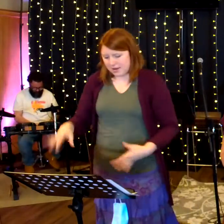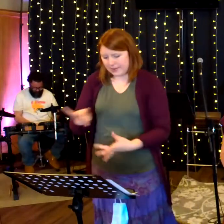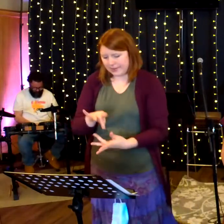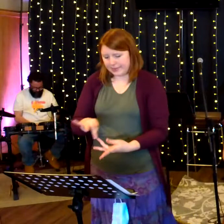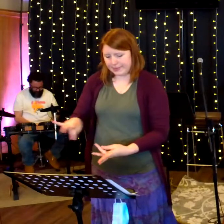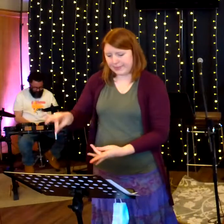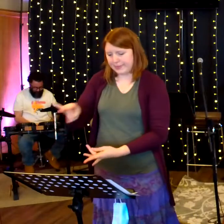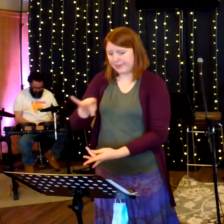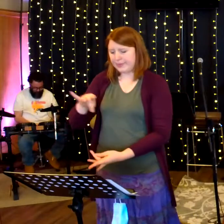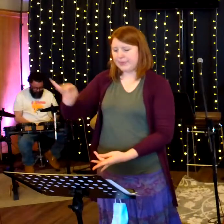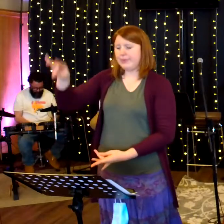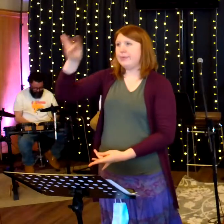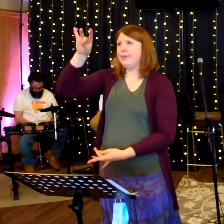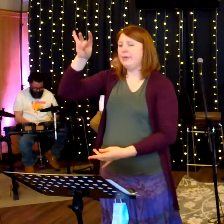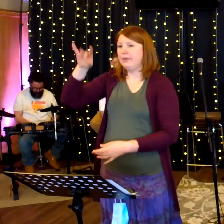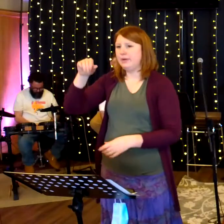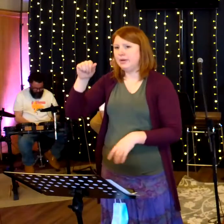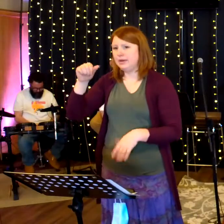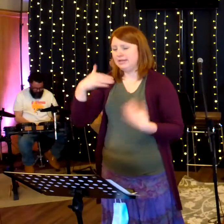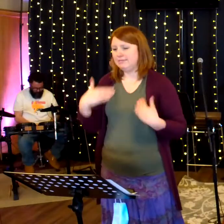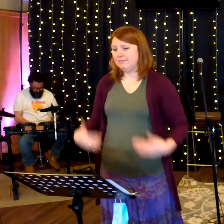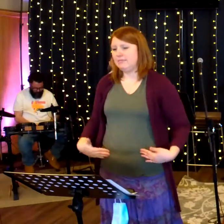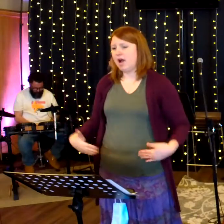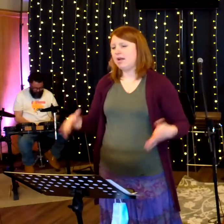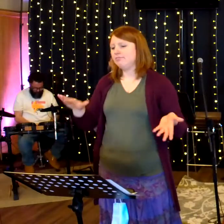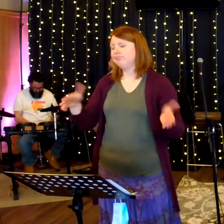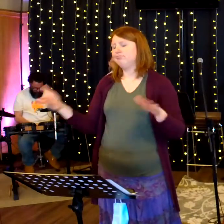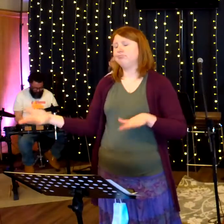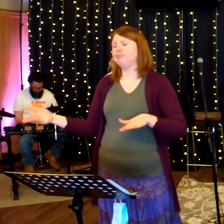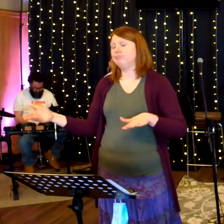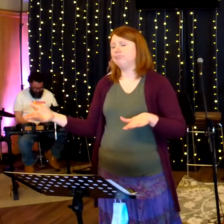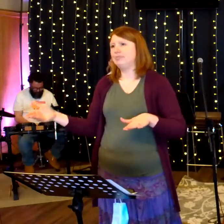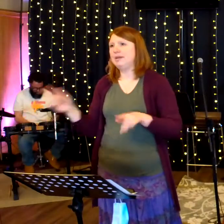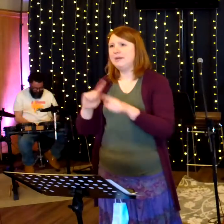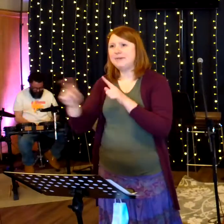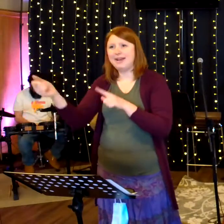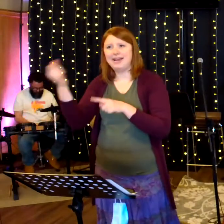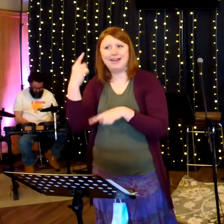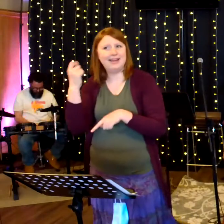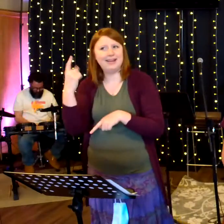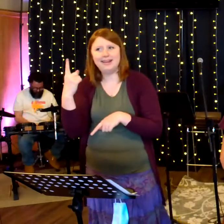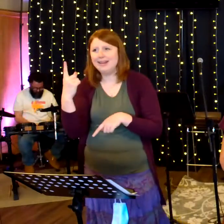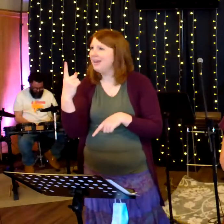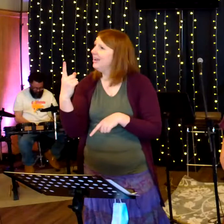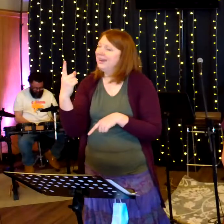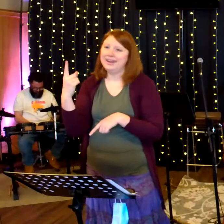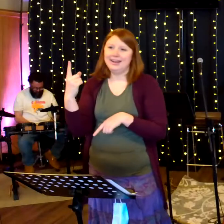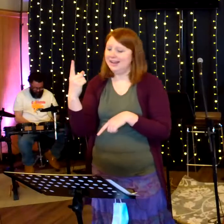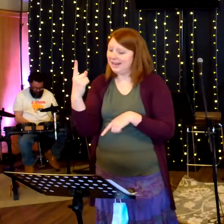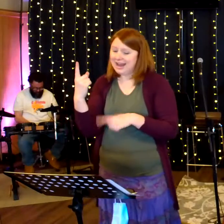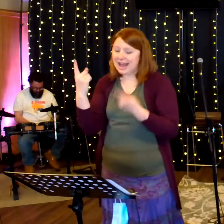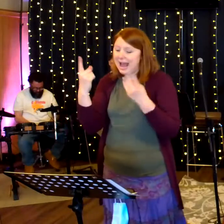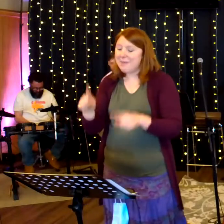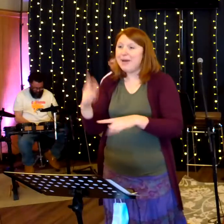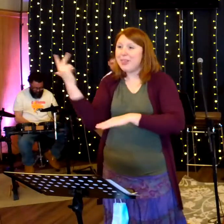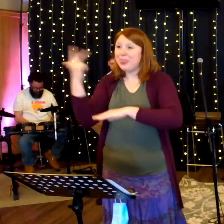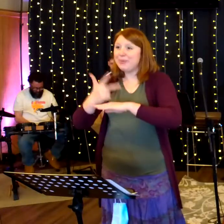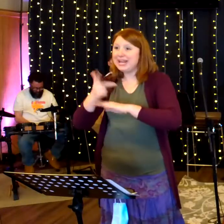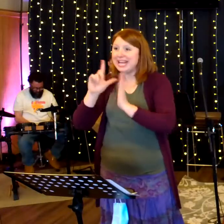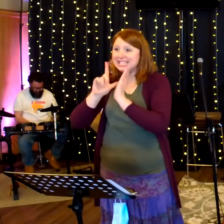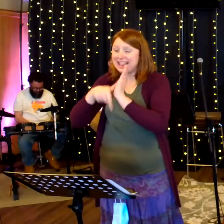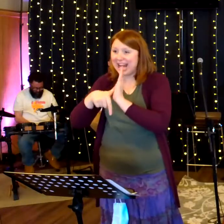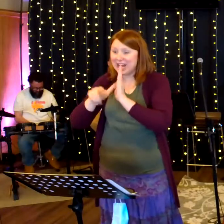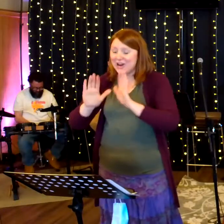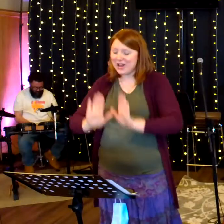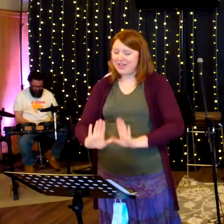He was dead and buried in the grave, but the grave could not hold him. And just 3 short days later, the tomb was